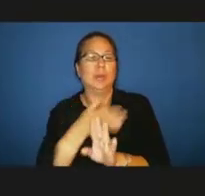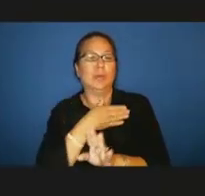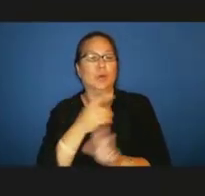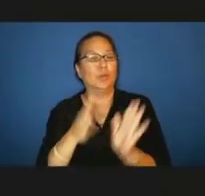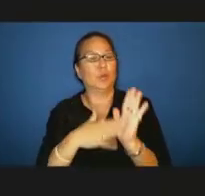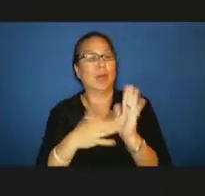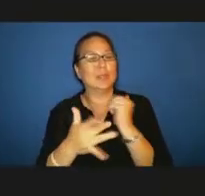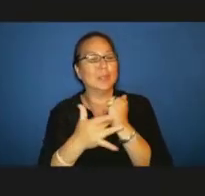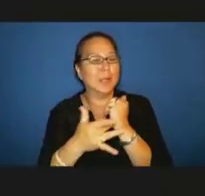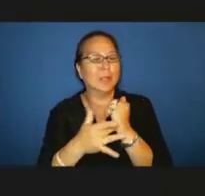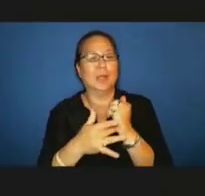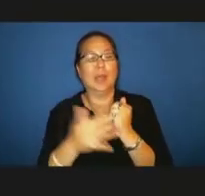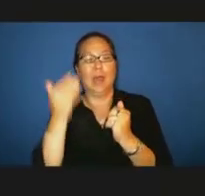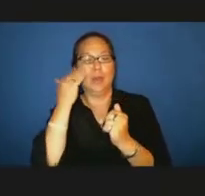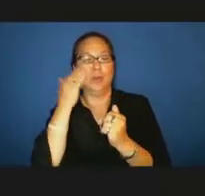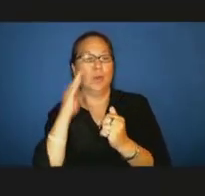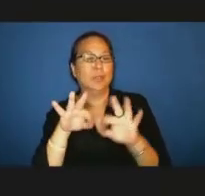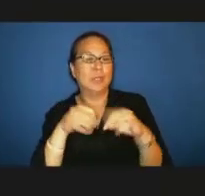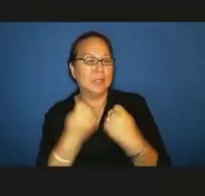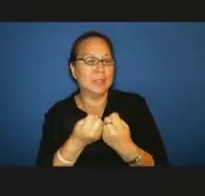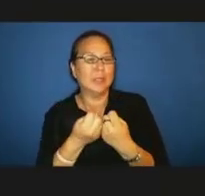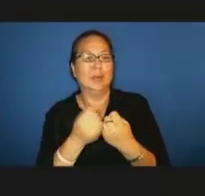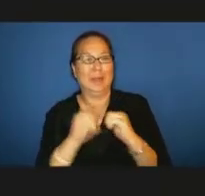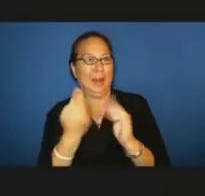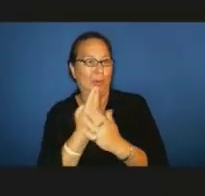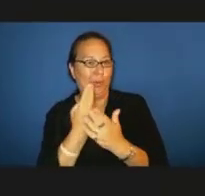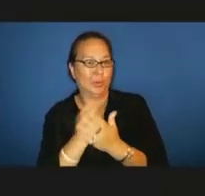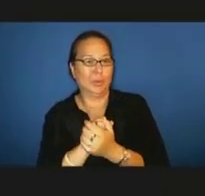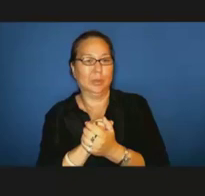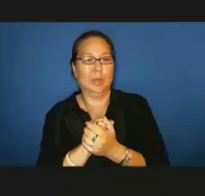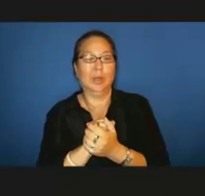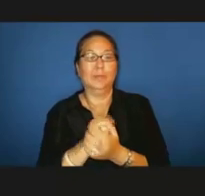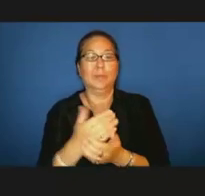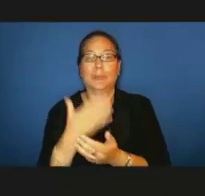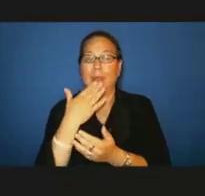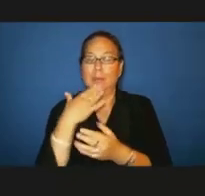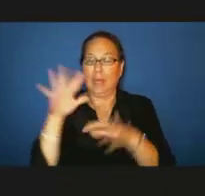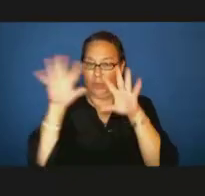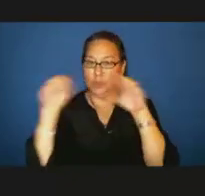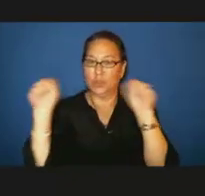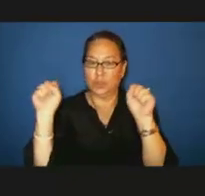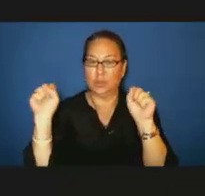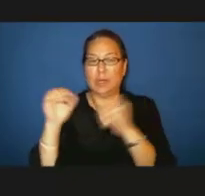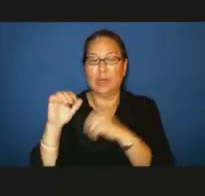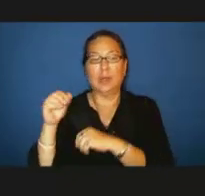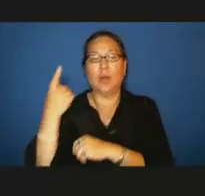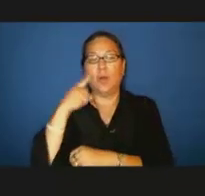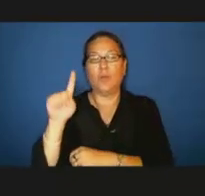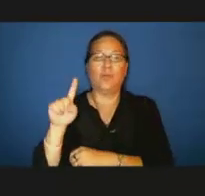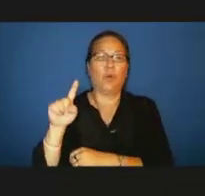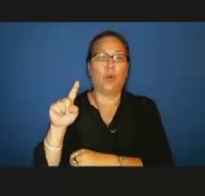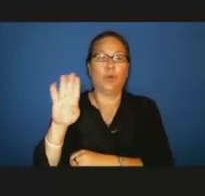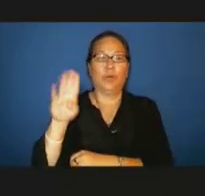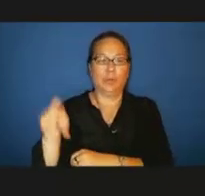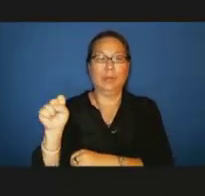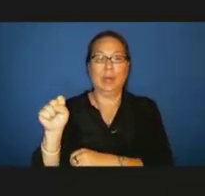as well as Superintendent Skipper for all the great words that have been said about the BPS transportation team. I echo